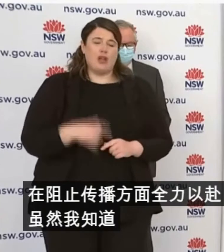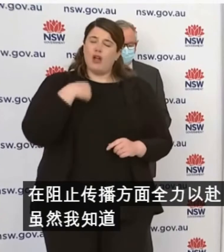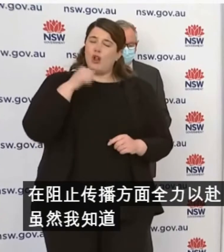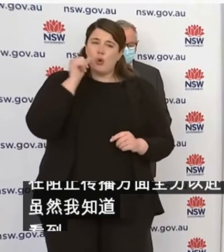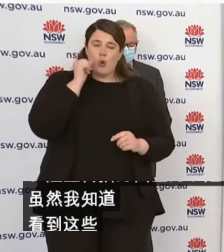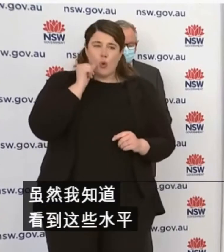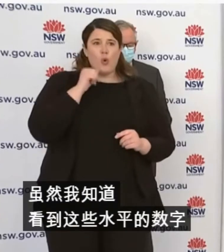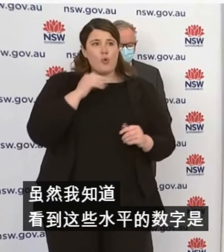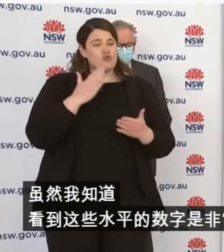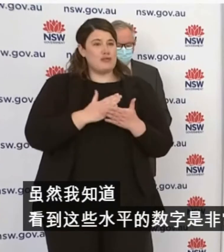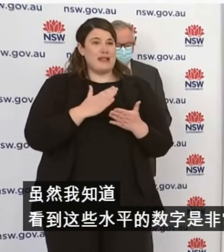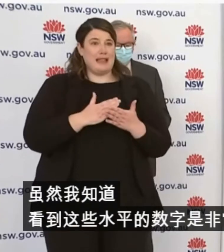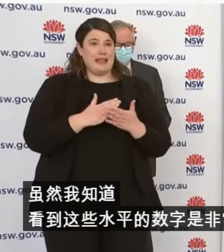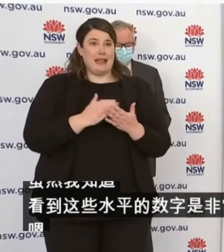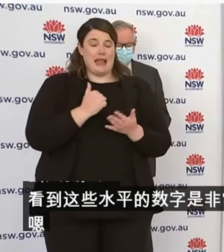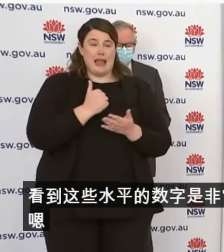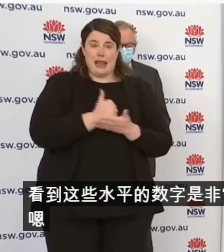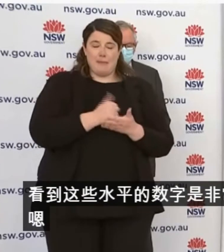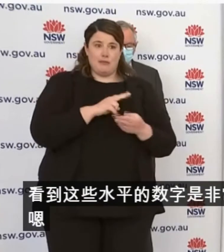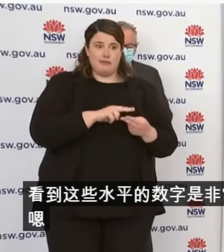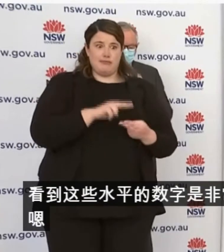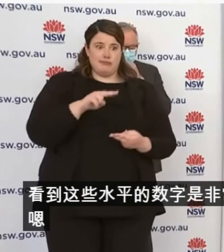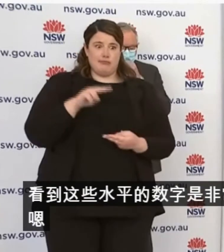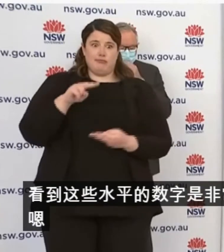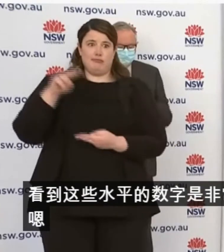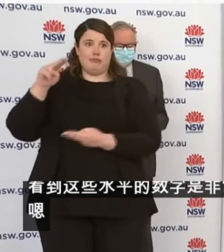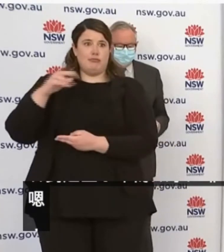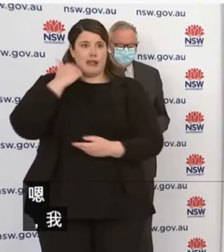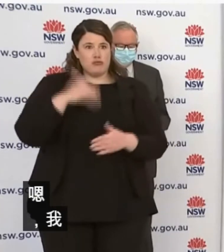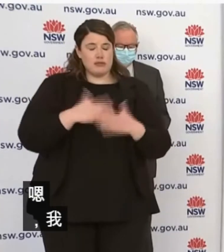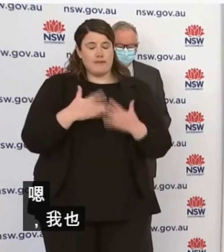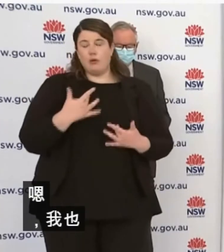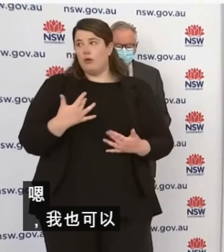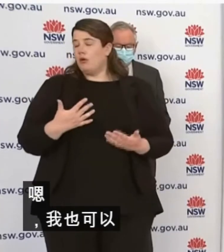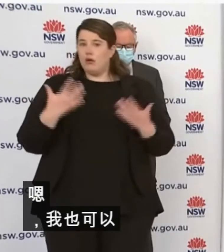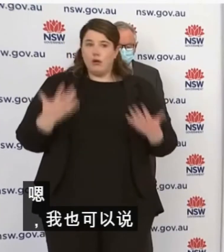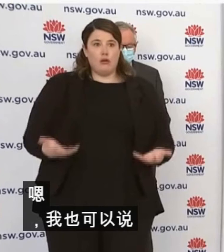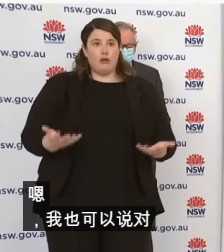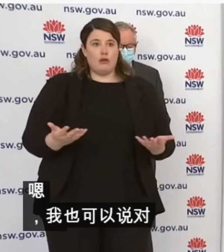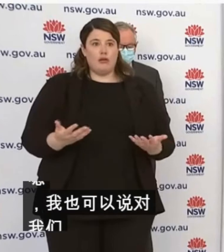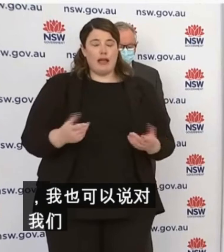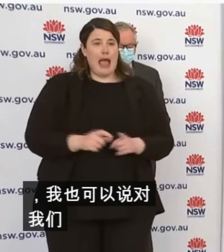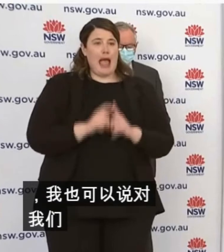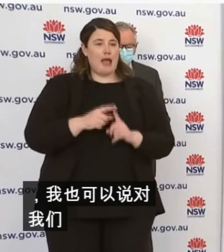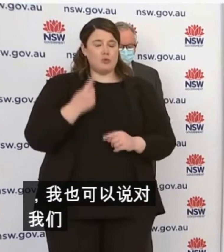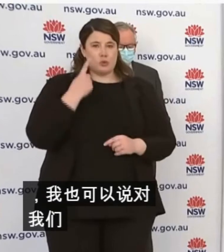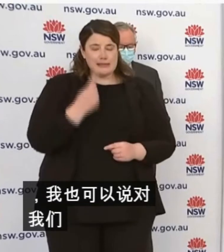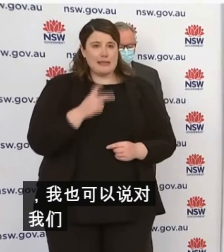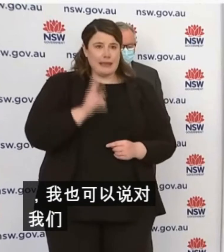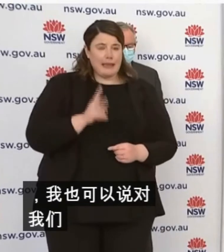incredibly challenging to see the numbers at these levels, and also, can I just say, challenging for our health